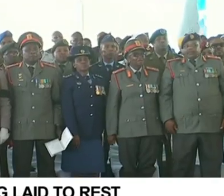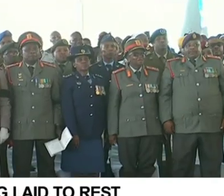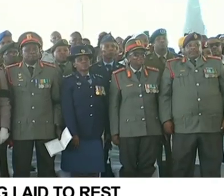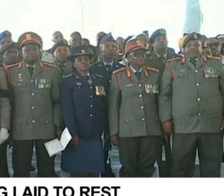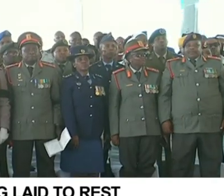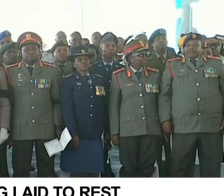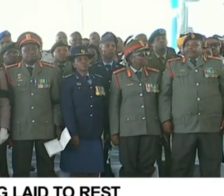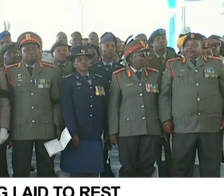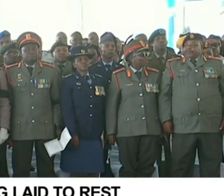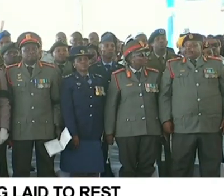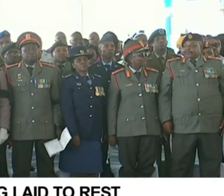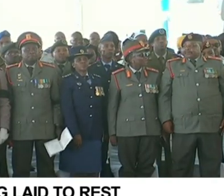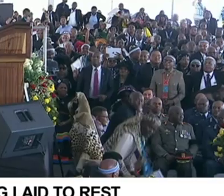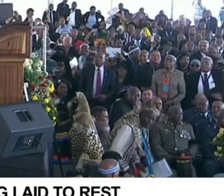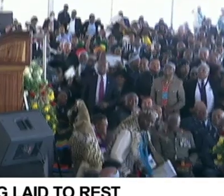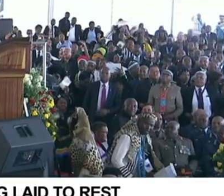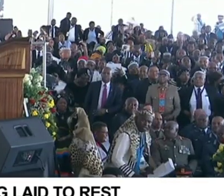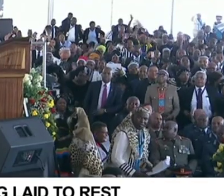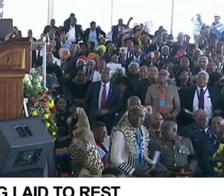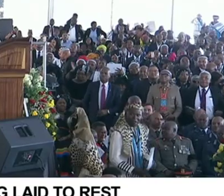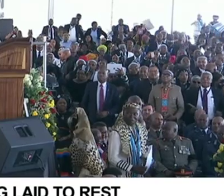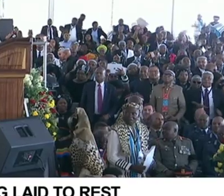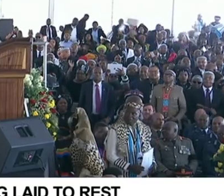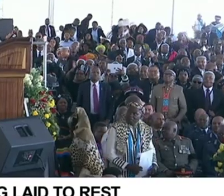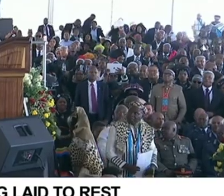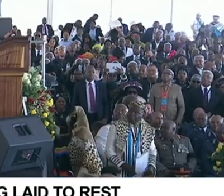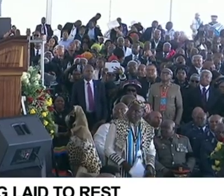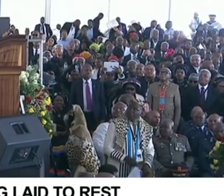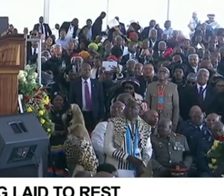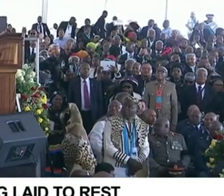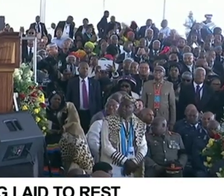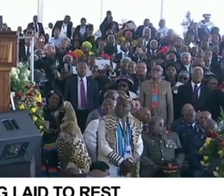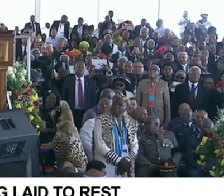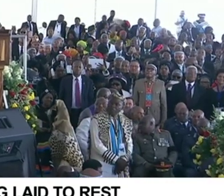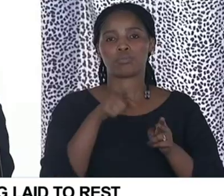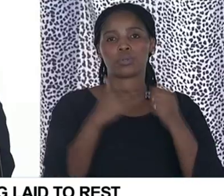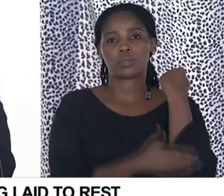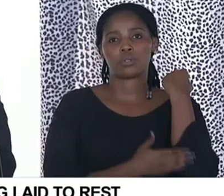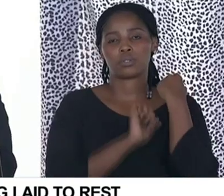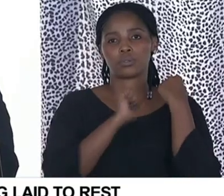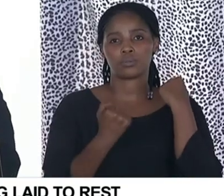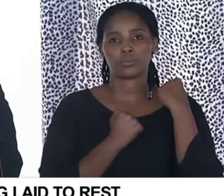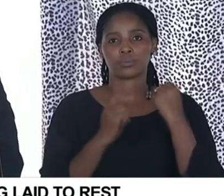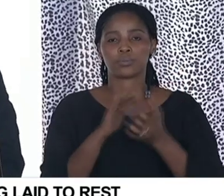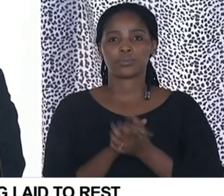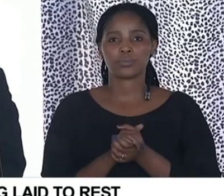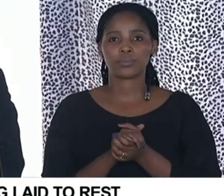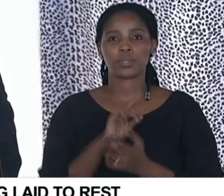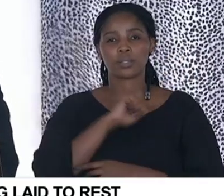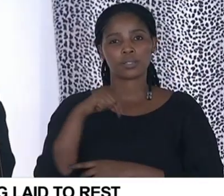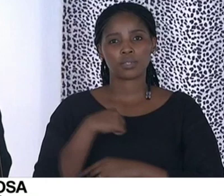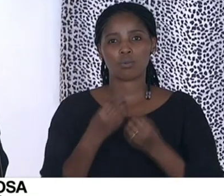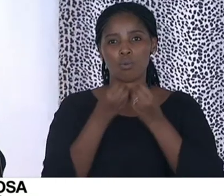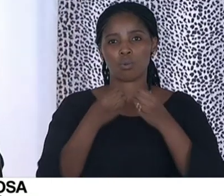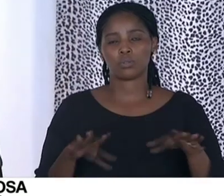The president described him as a visionary leader who advanced social cohesion. We have lost a